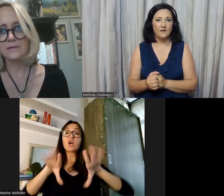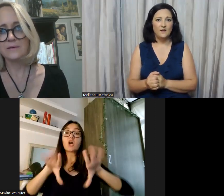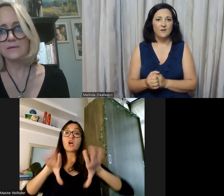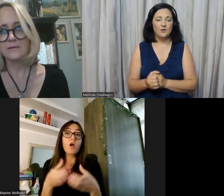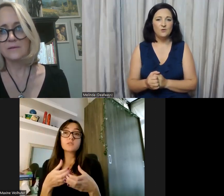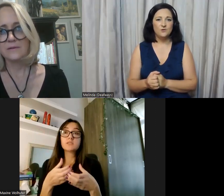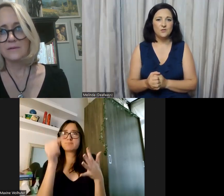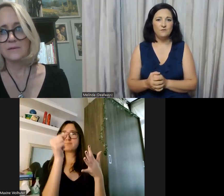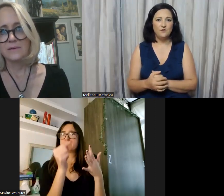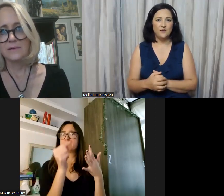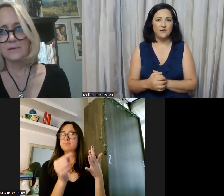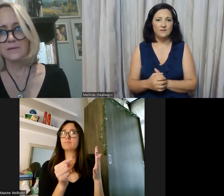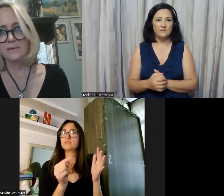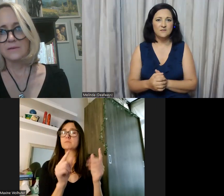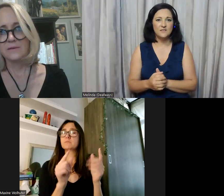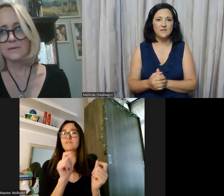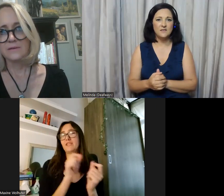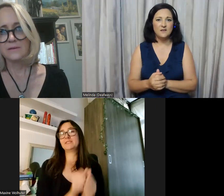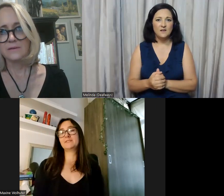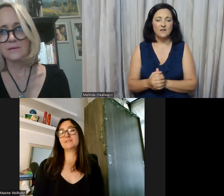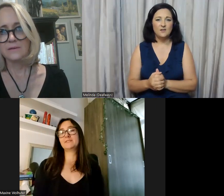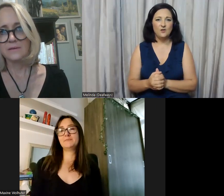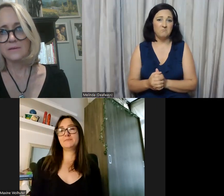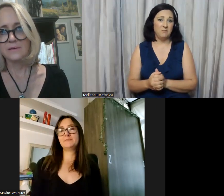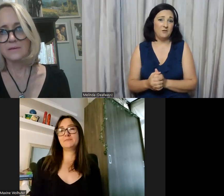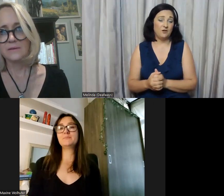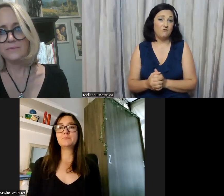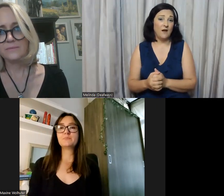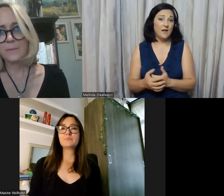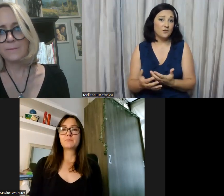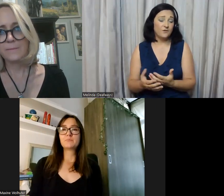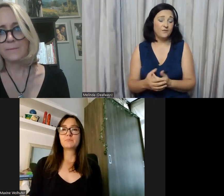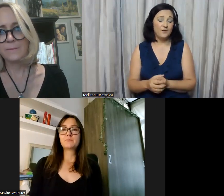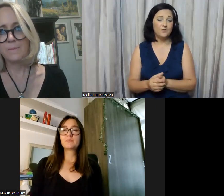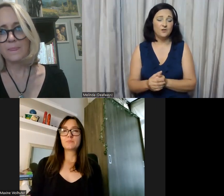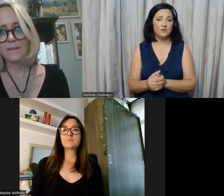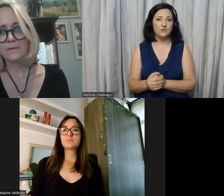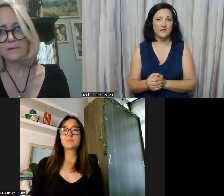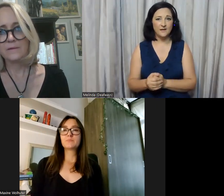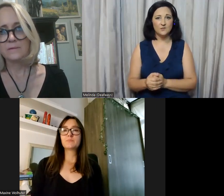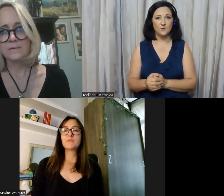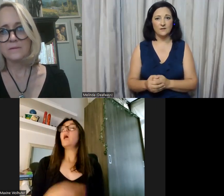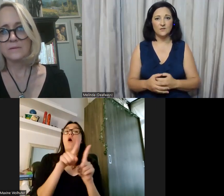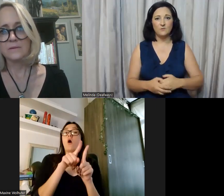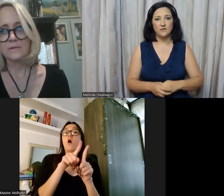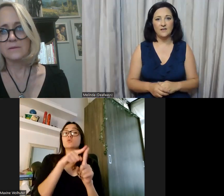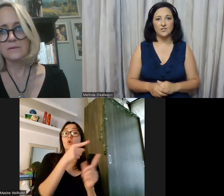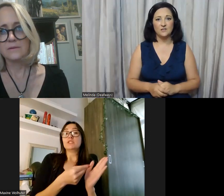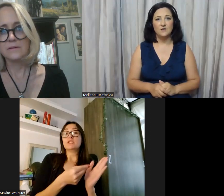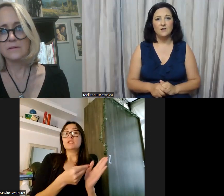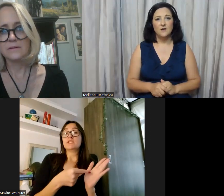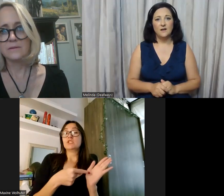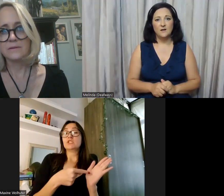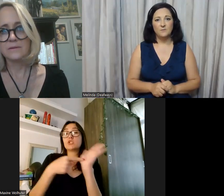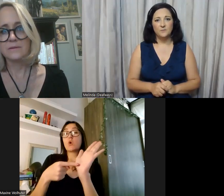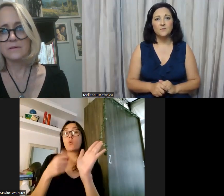aware. Because if you can see, maybe you can write on a phone and you can use that as well as